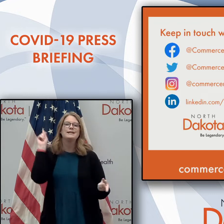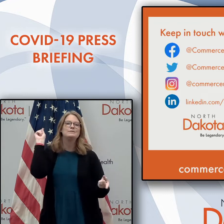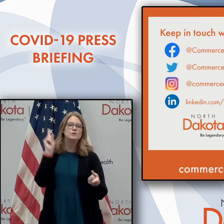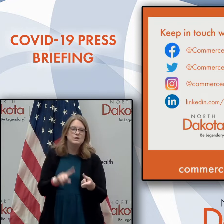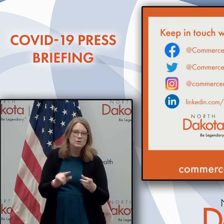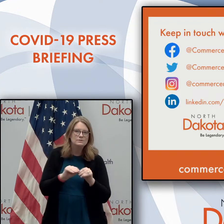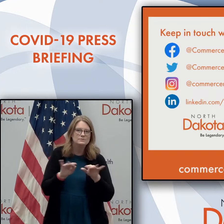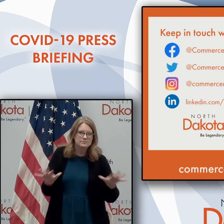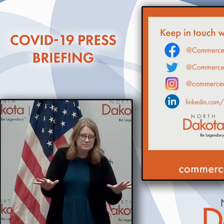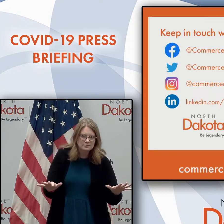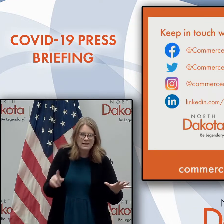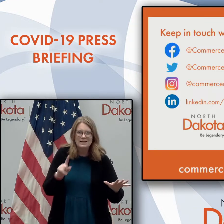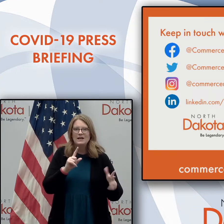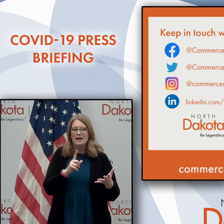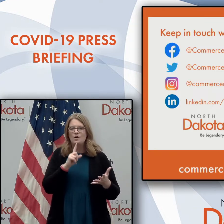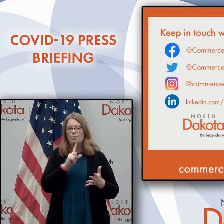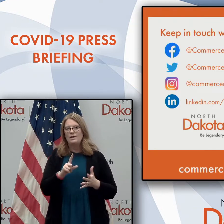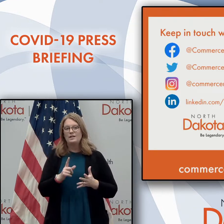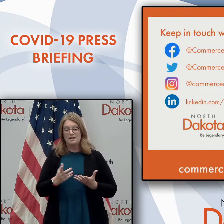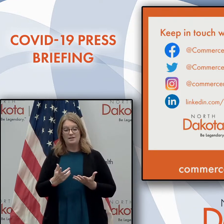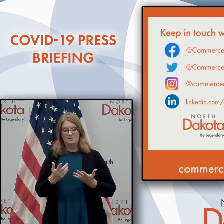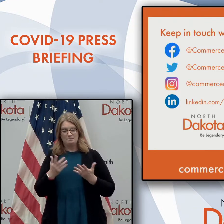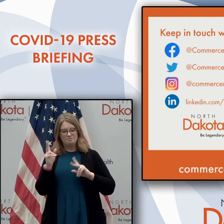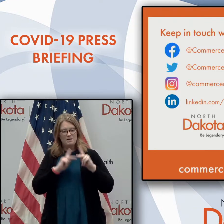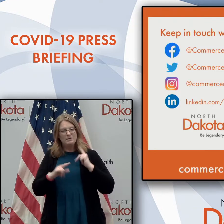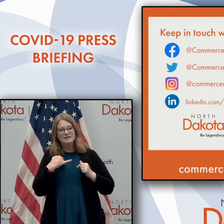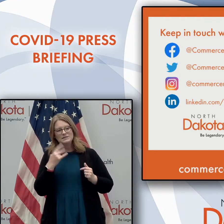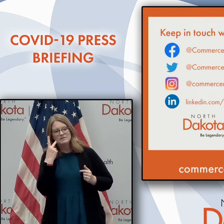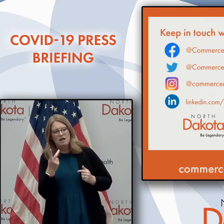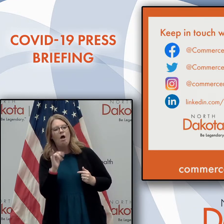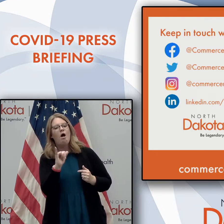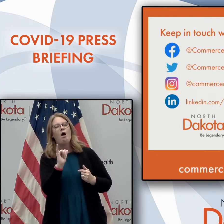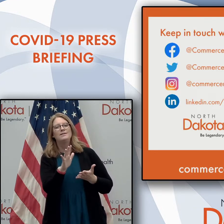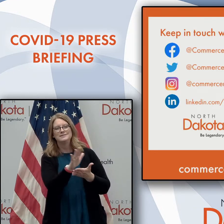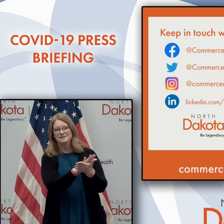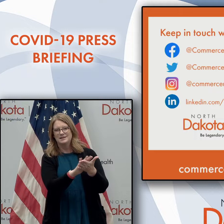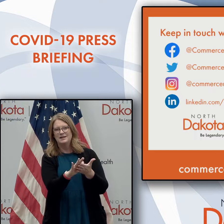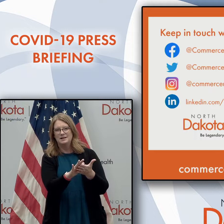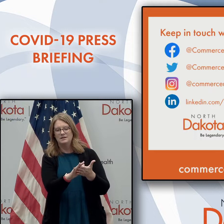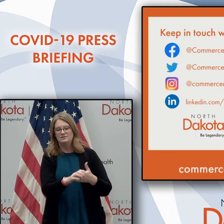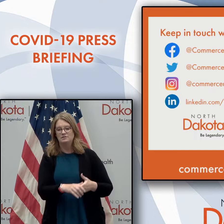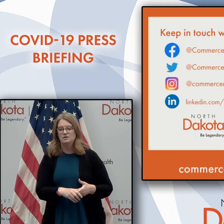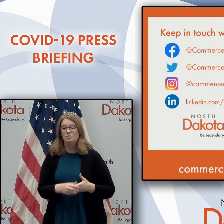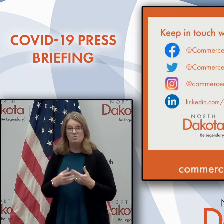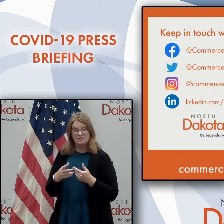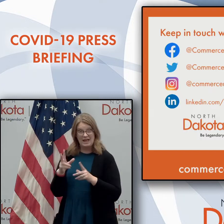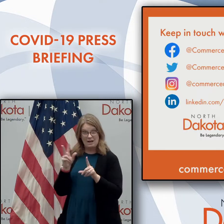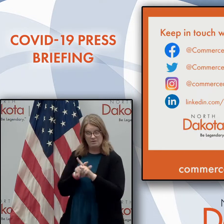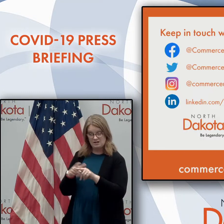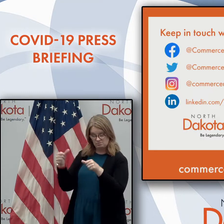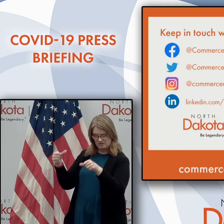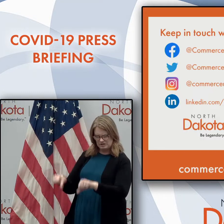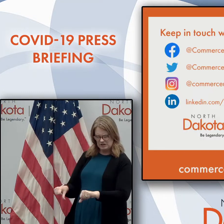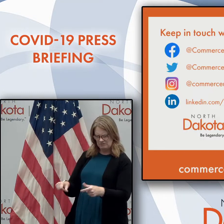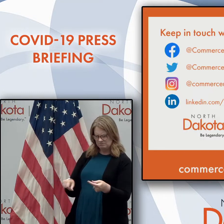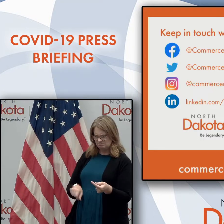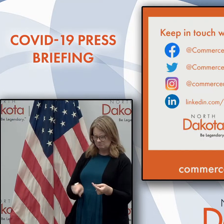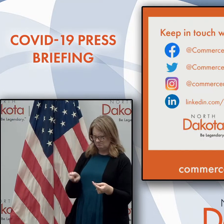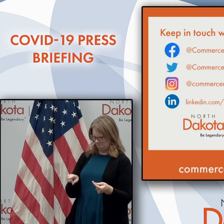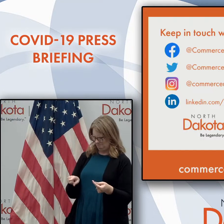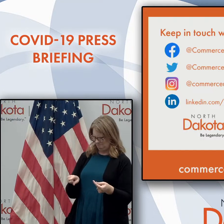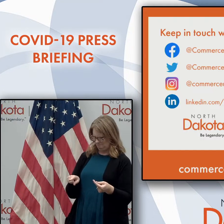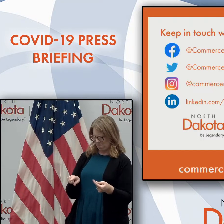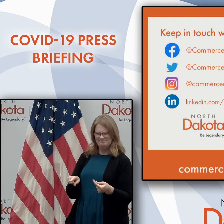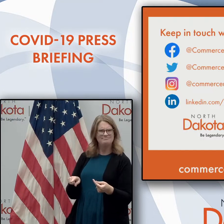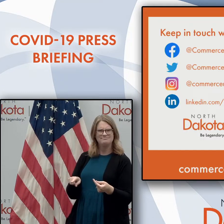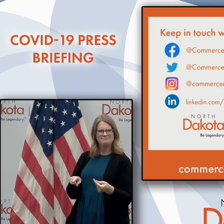to inspire customer confidence to return to the marketplace, we have rejected applications where the applicant has not demonstrated that it has